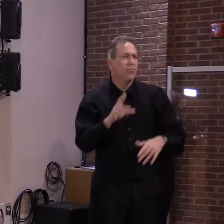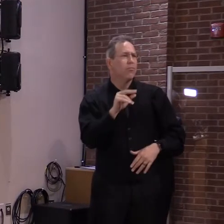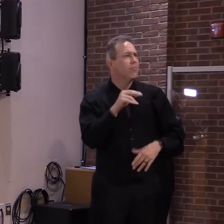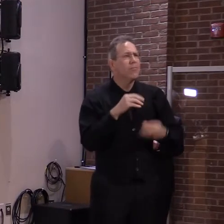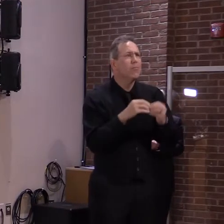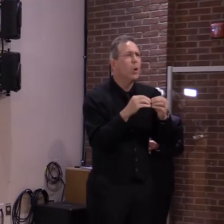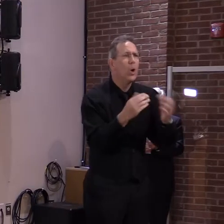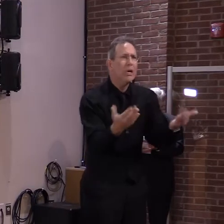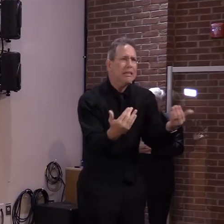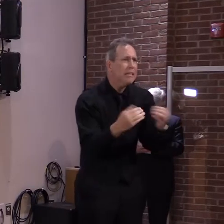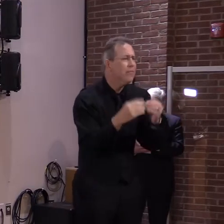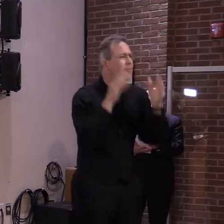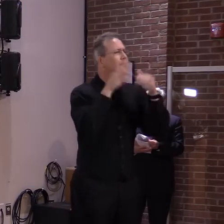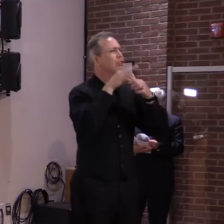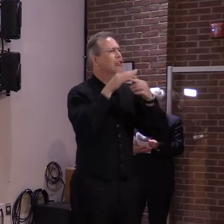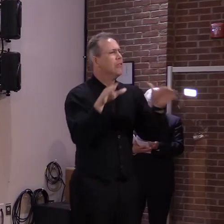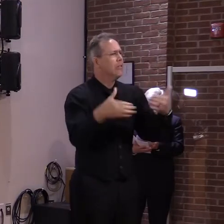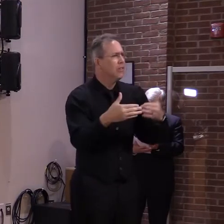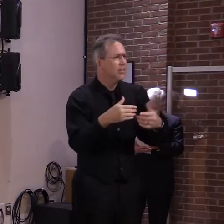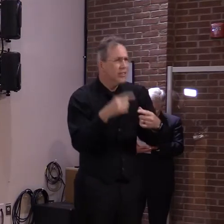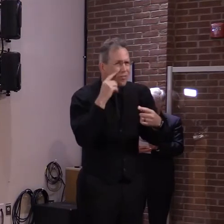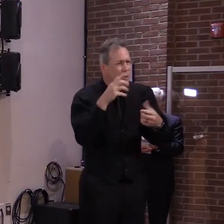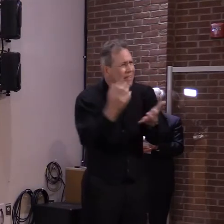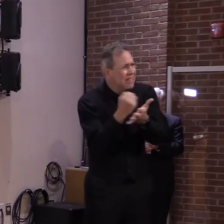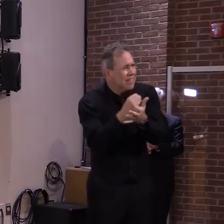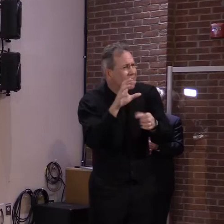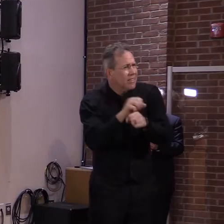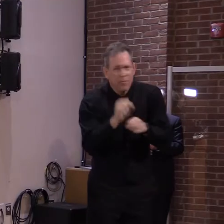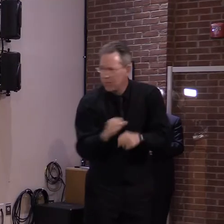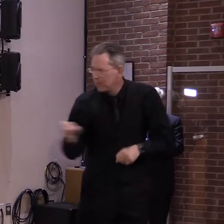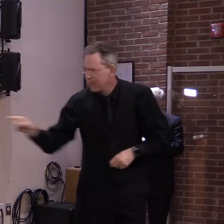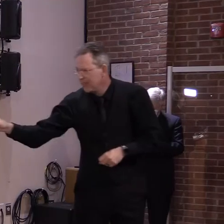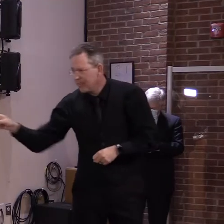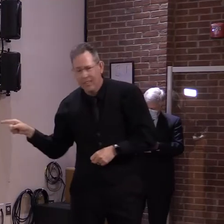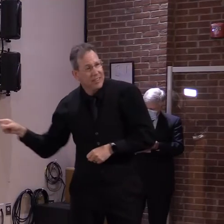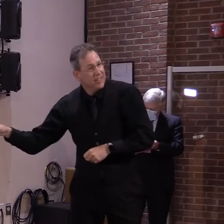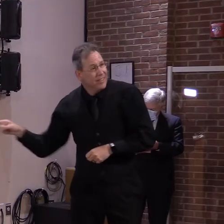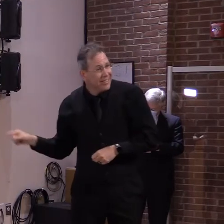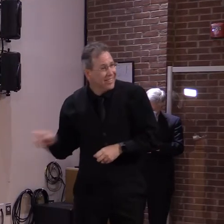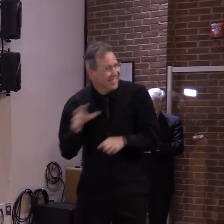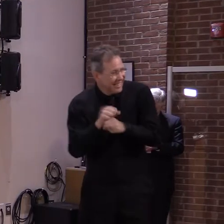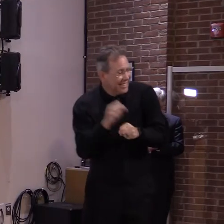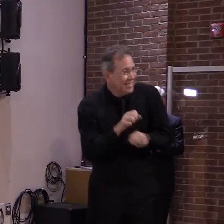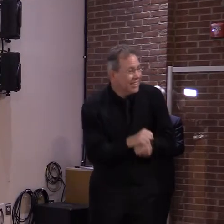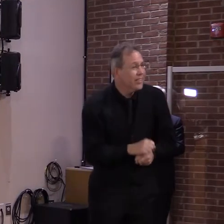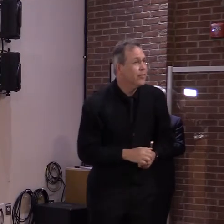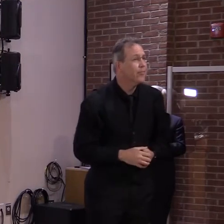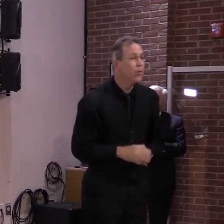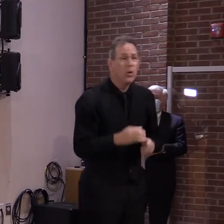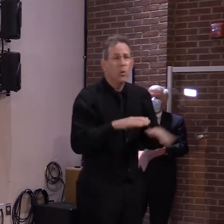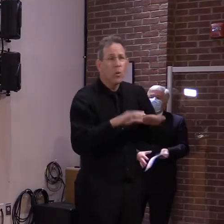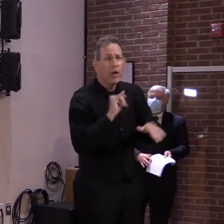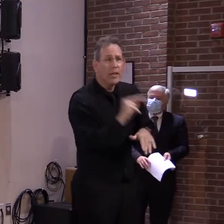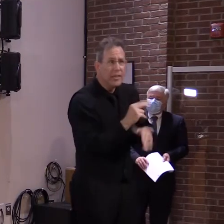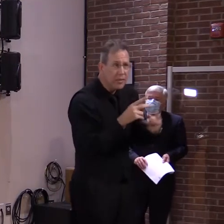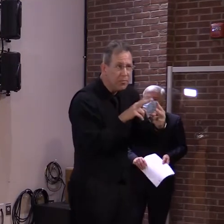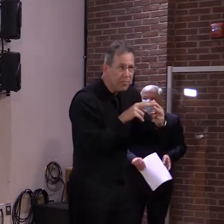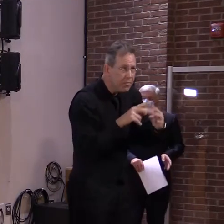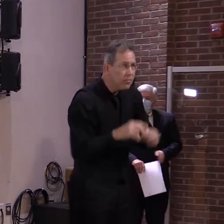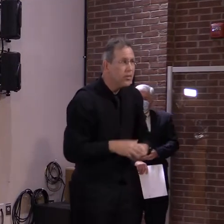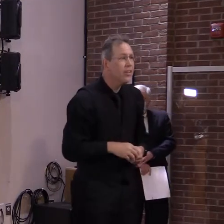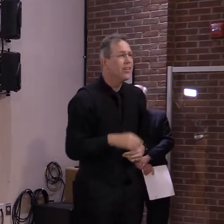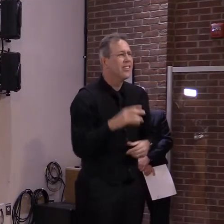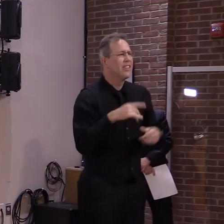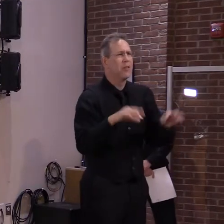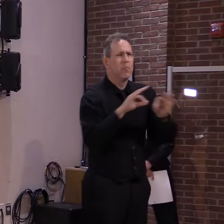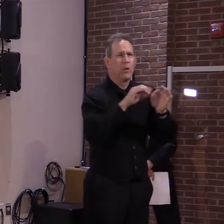appointments to do so if we're going to meet our targets. Vaccines are our ticket out of this pandemic,